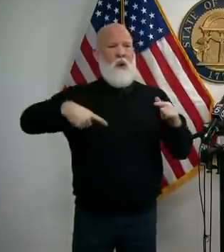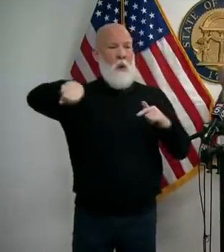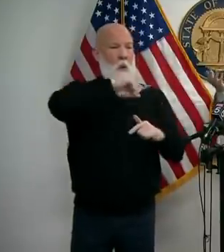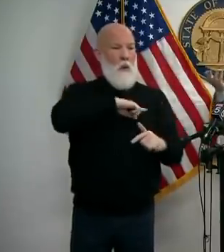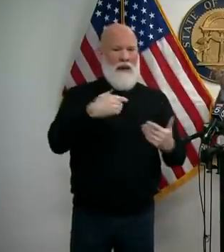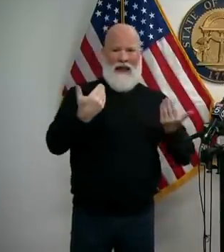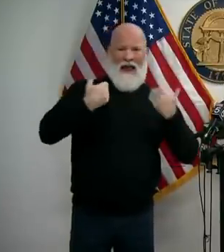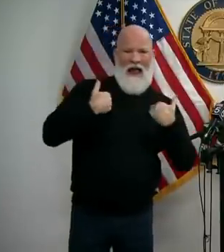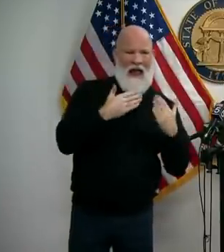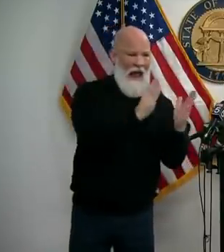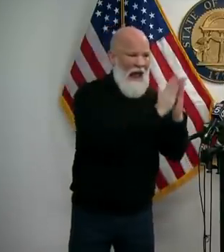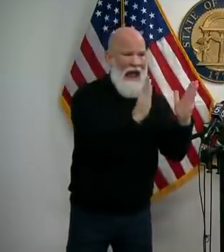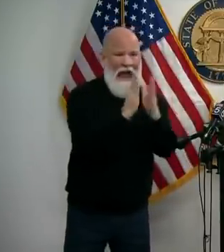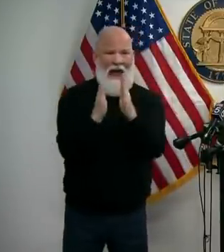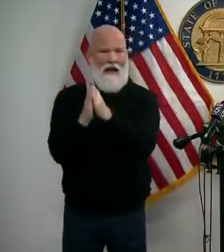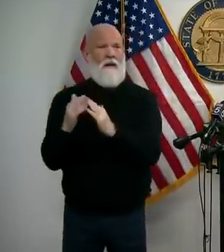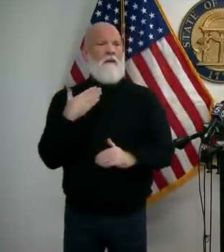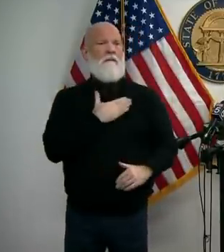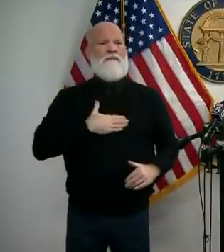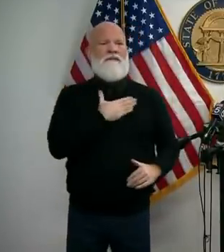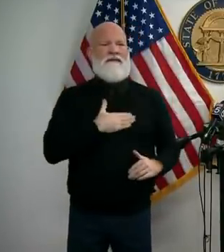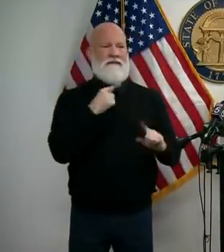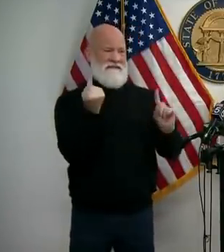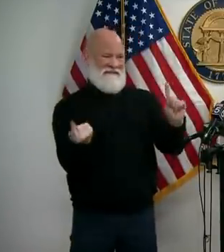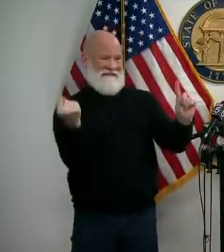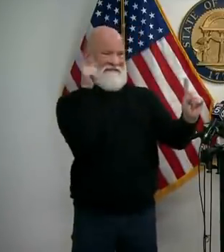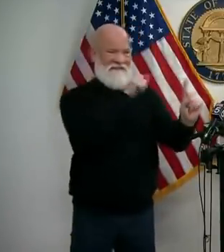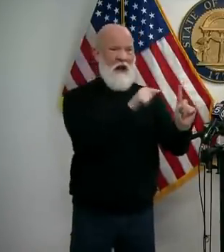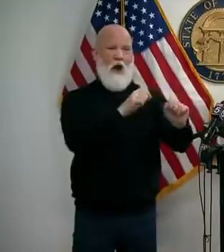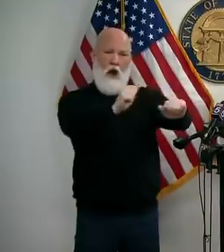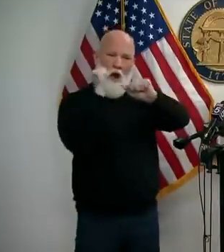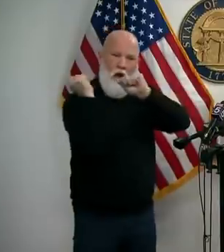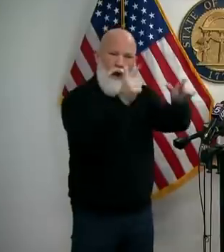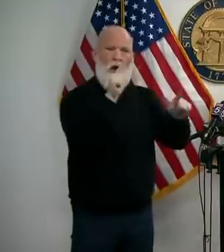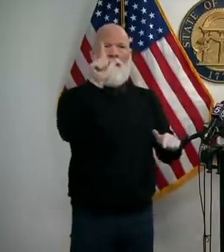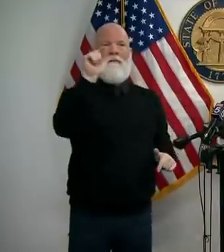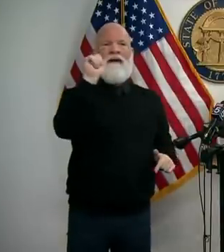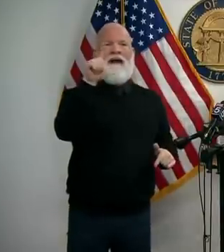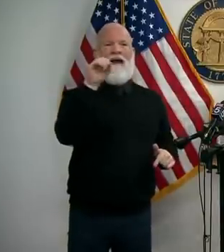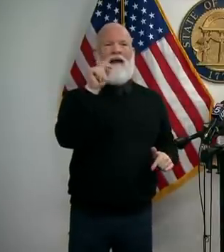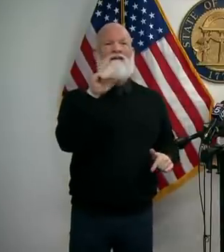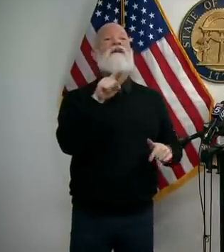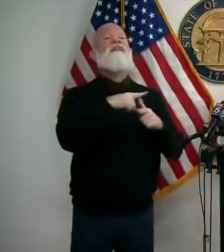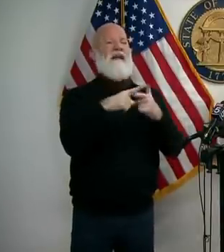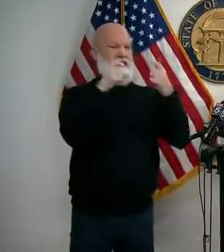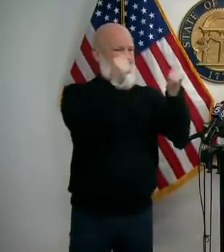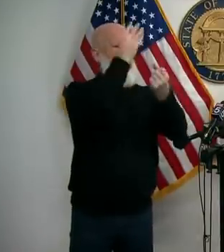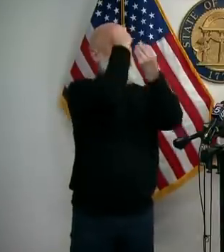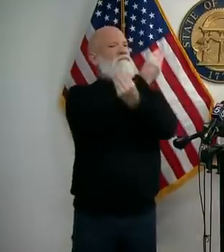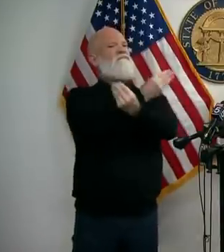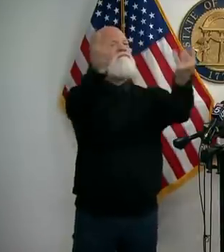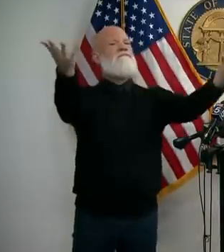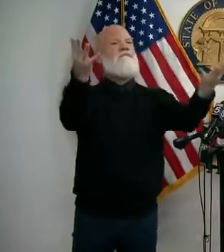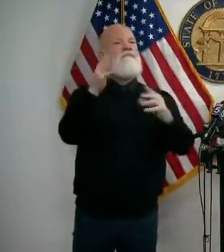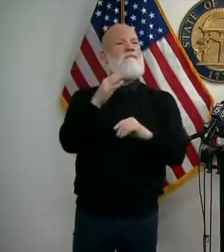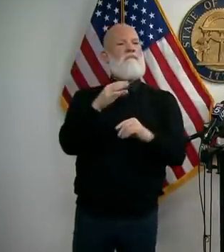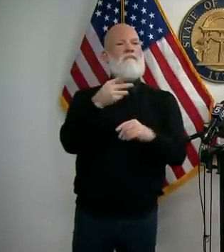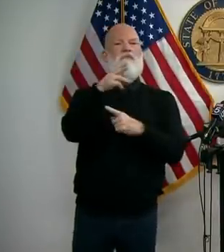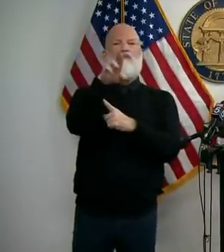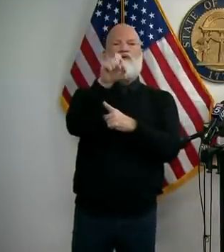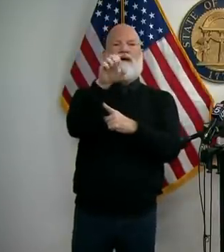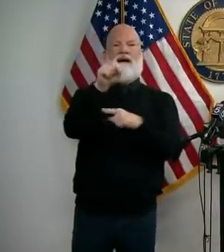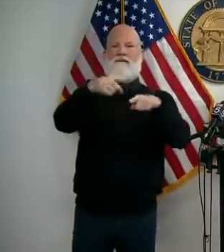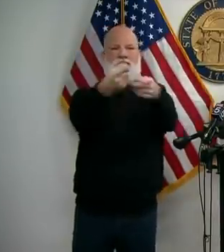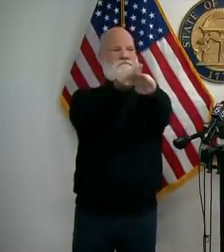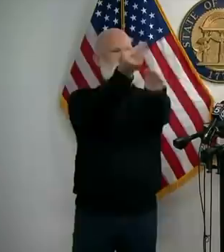them, account for all the ballots you have in so that we can tell the press, and the press can tell the voters, this is the outward bound of the number of ballots we can